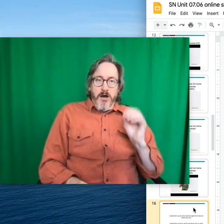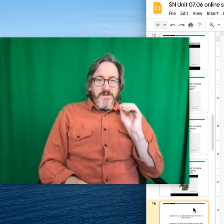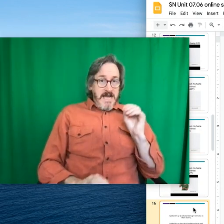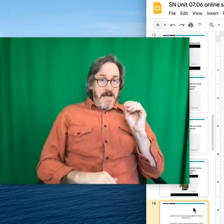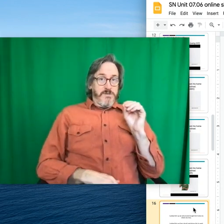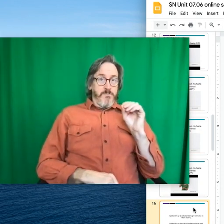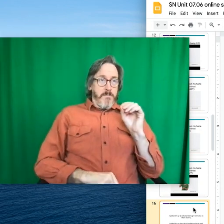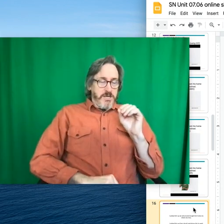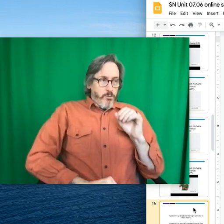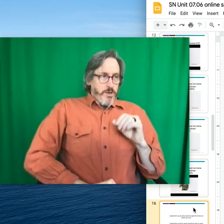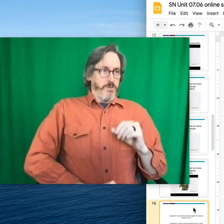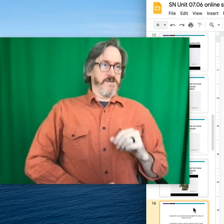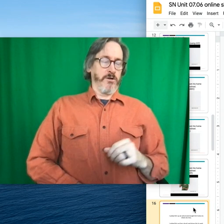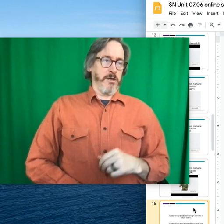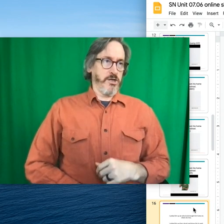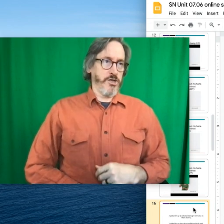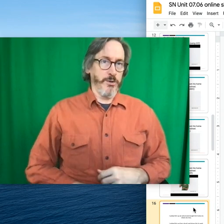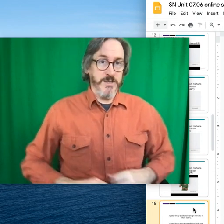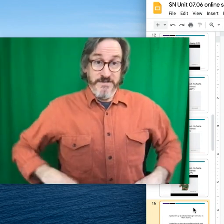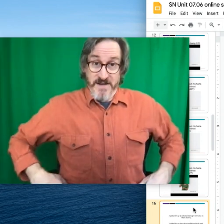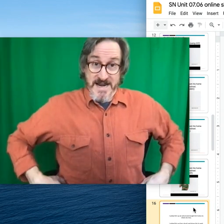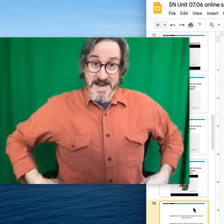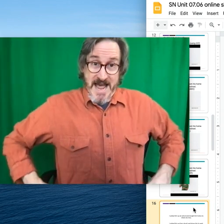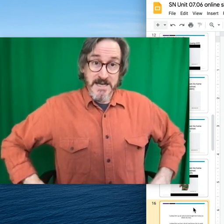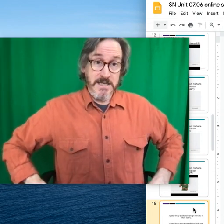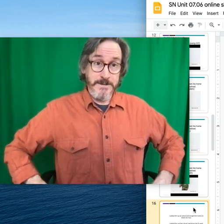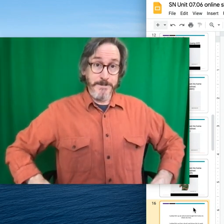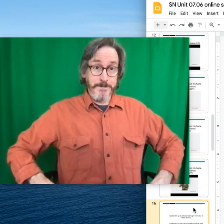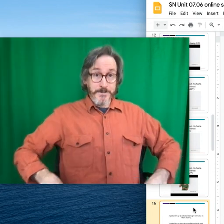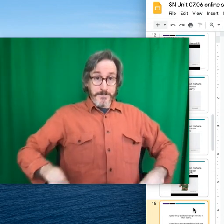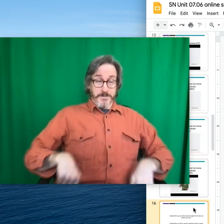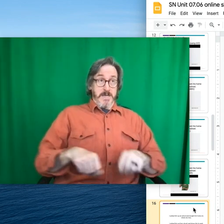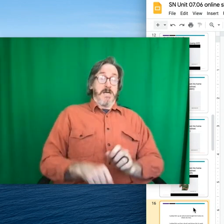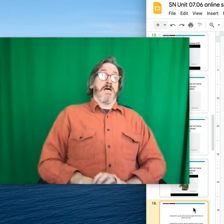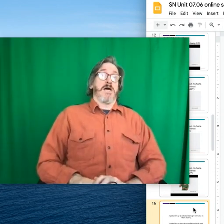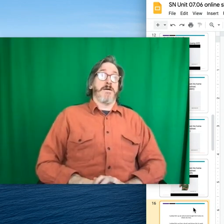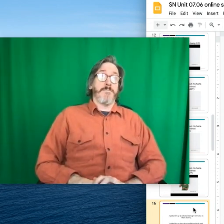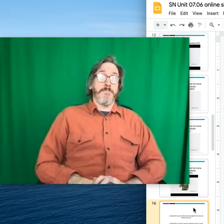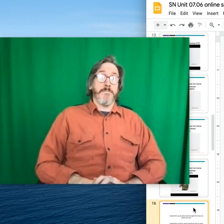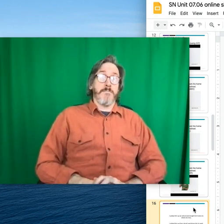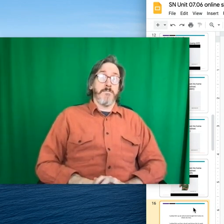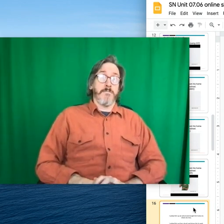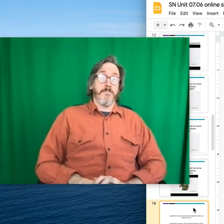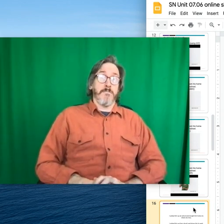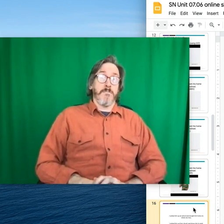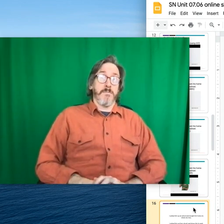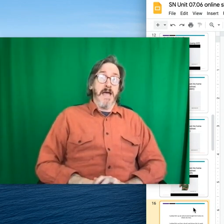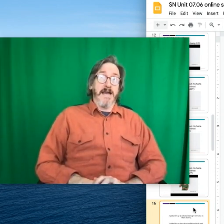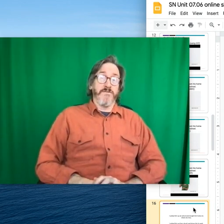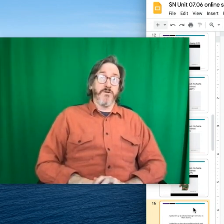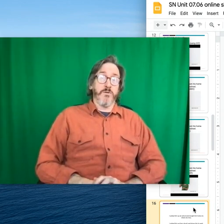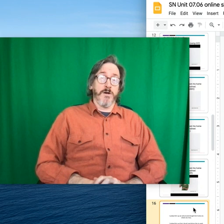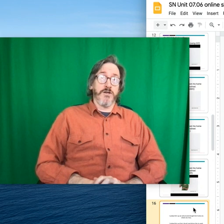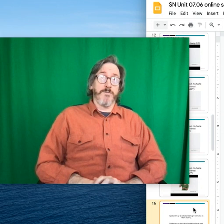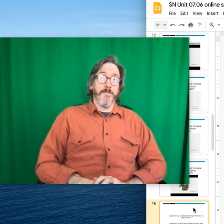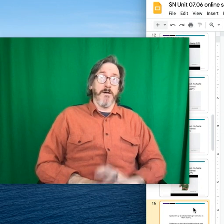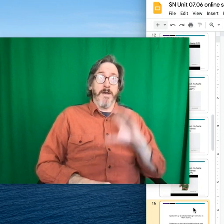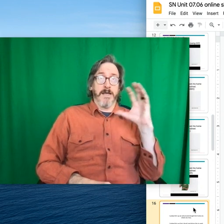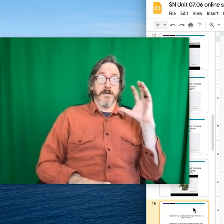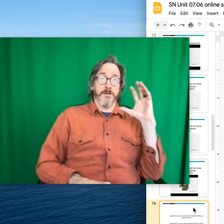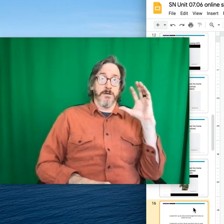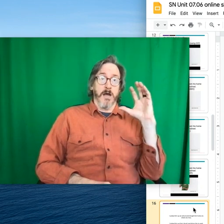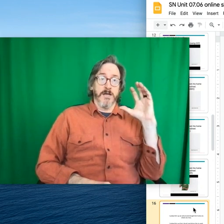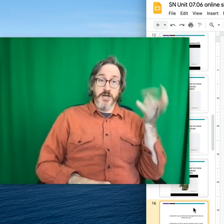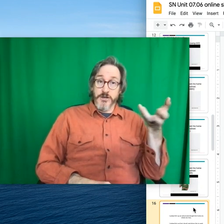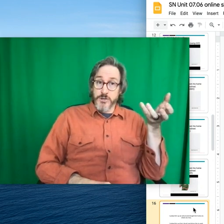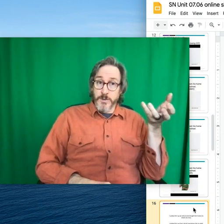It's oftentimes much more useful to define that. And if you don't want to